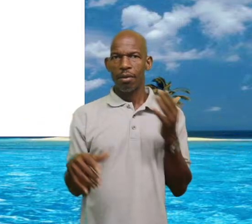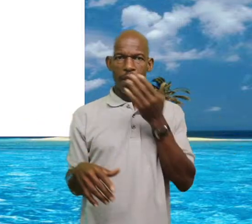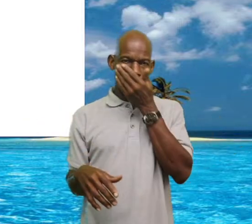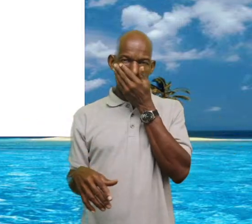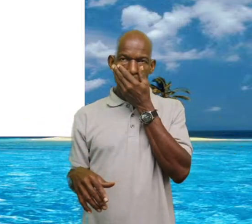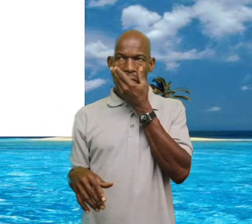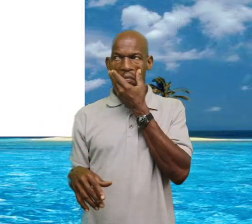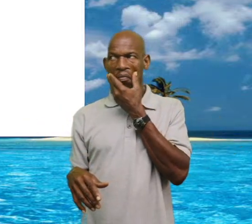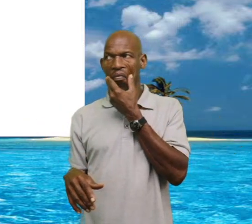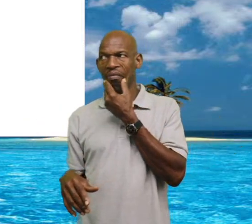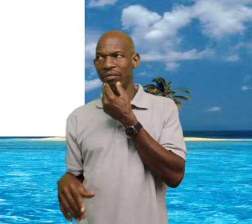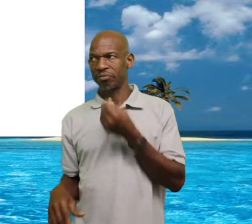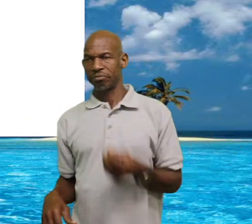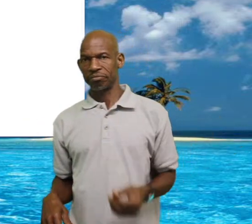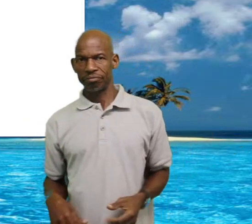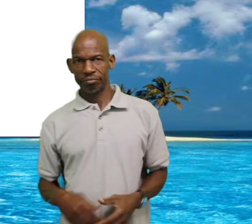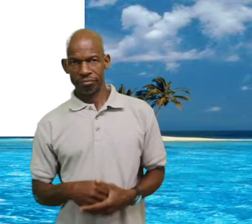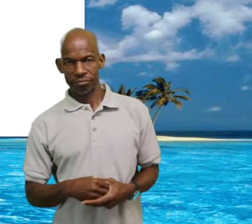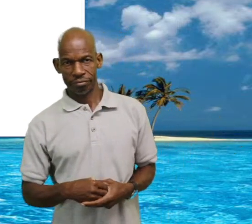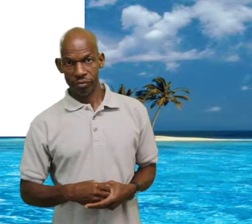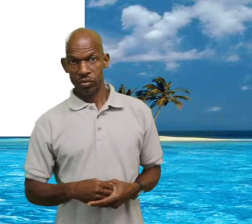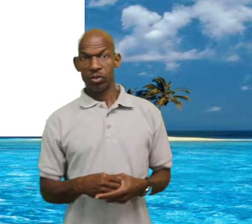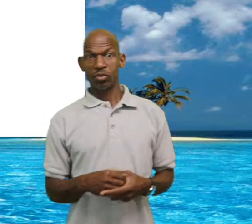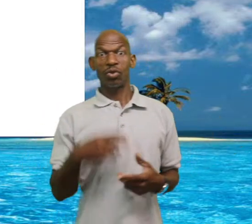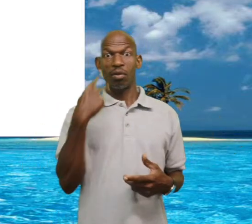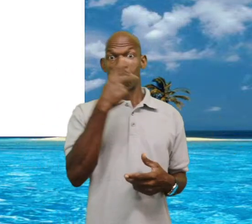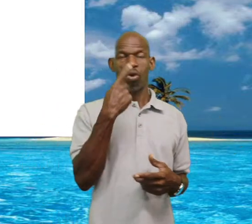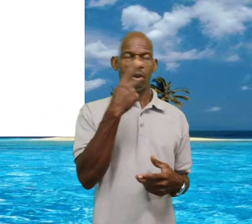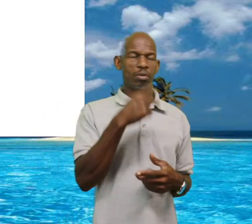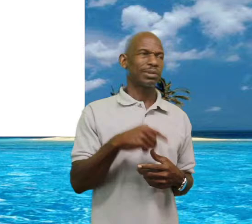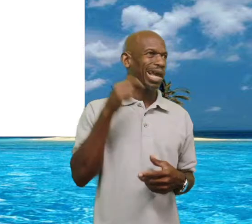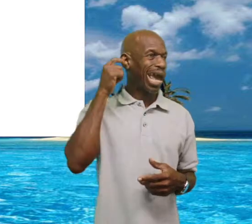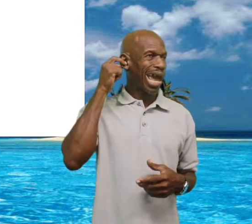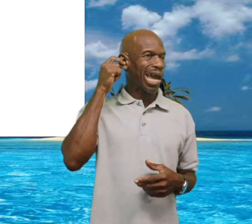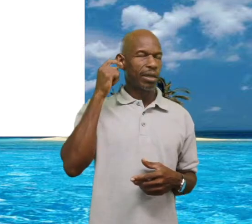word. The air that you have on part of your body.